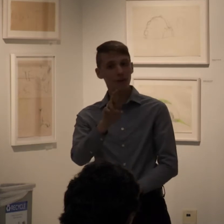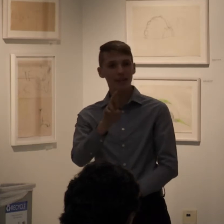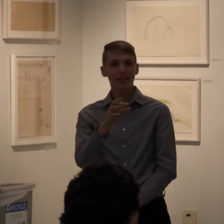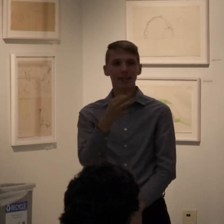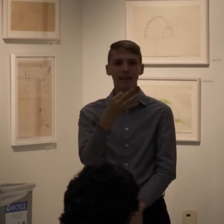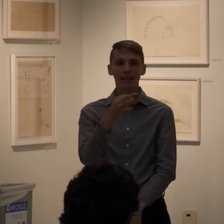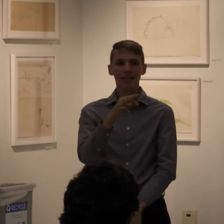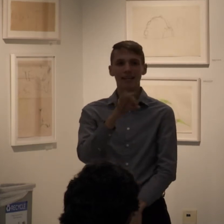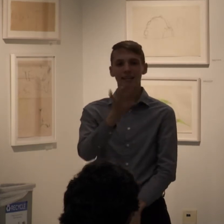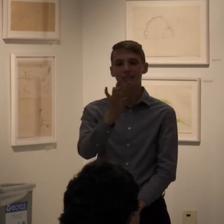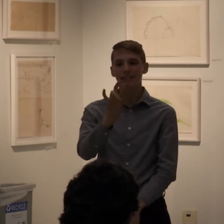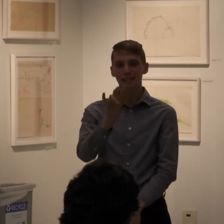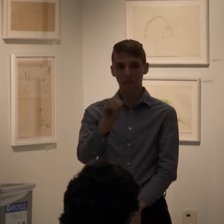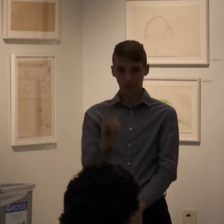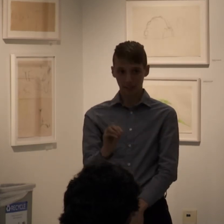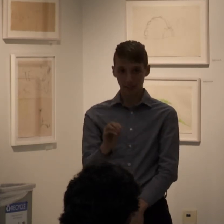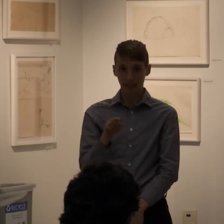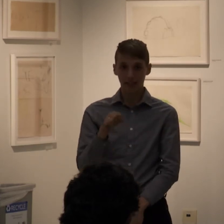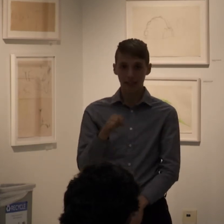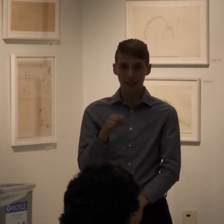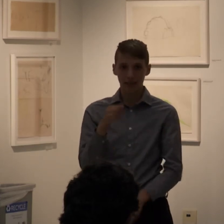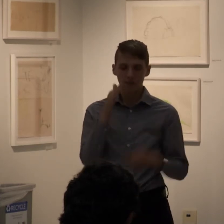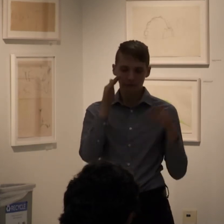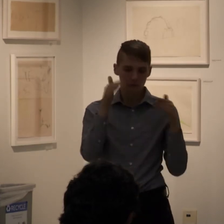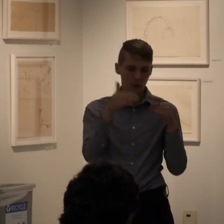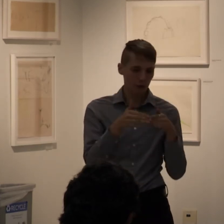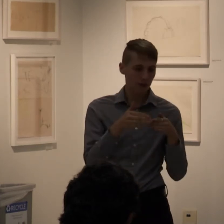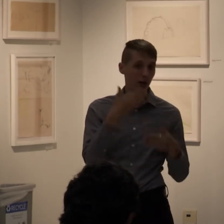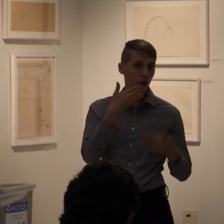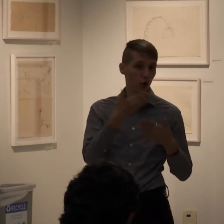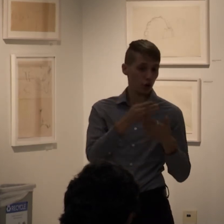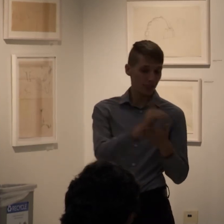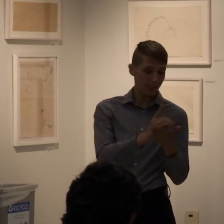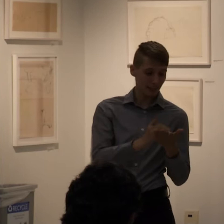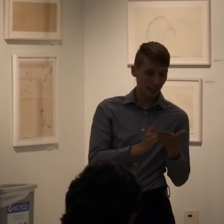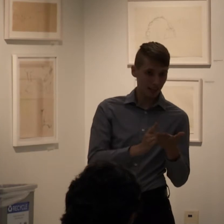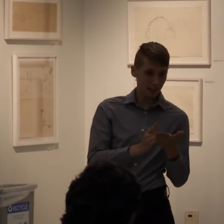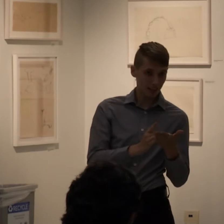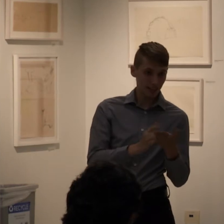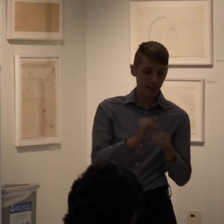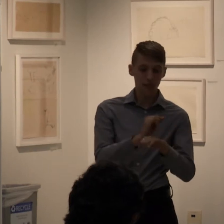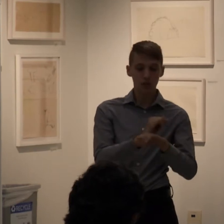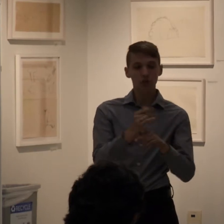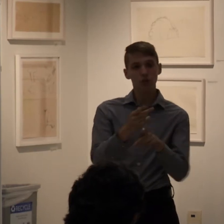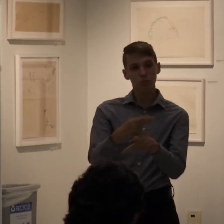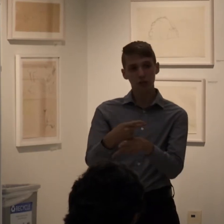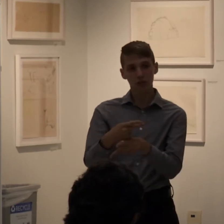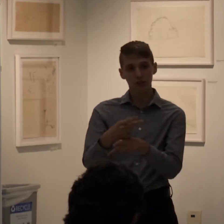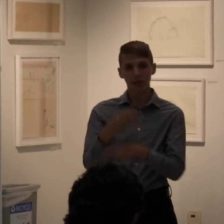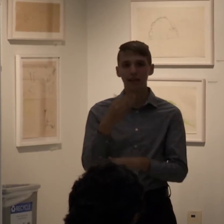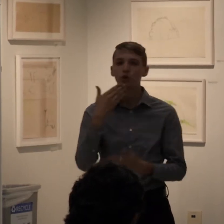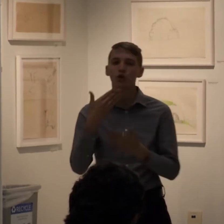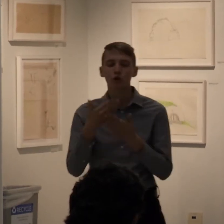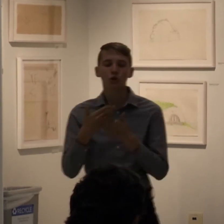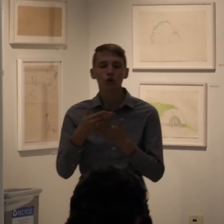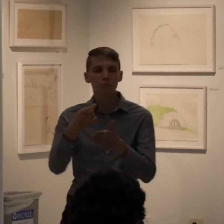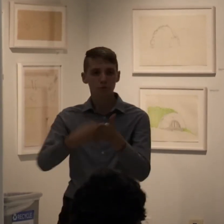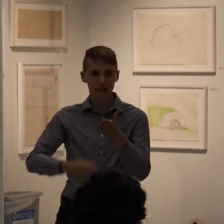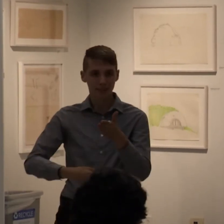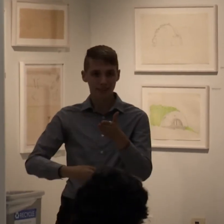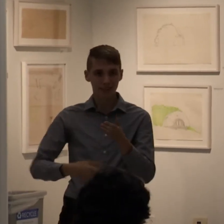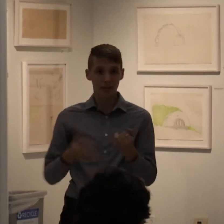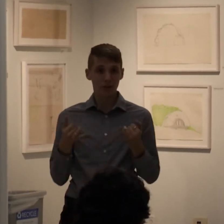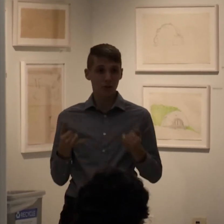dedicated to good design, industrial production, and reasonable prices. Today, Heller housewares and furniture can be